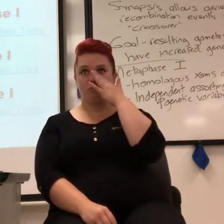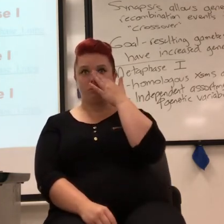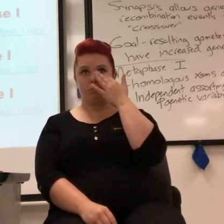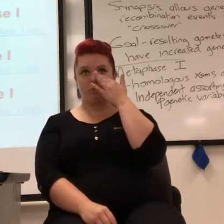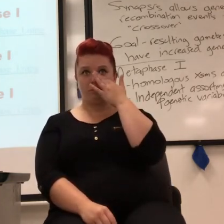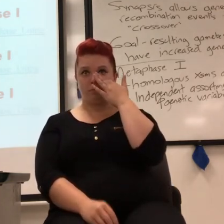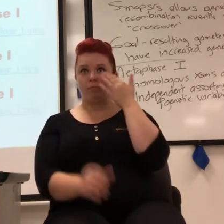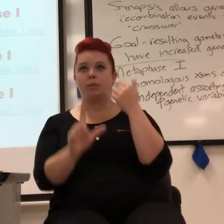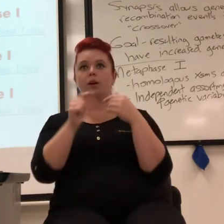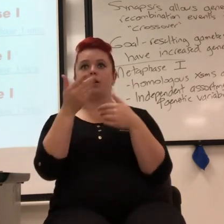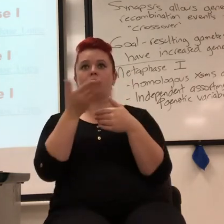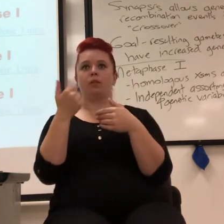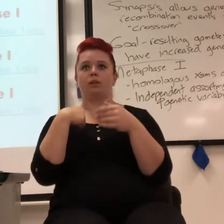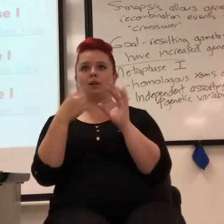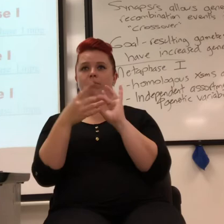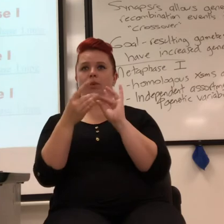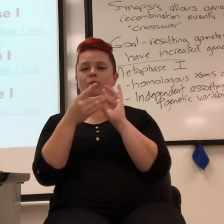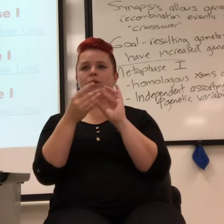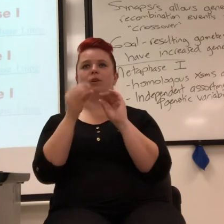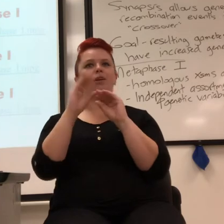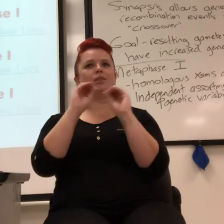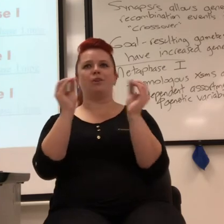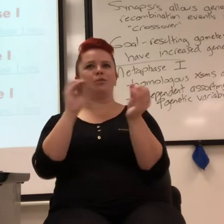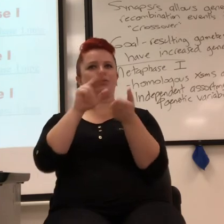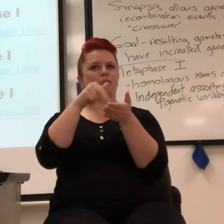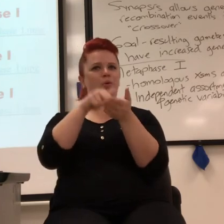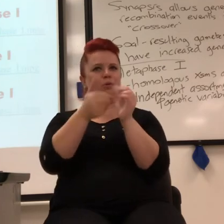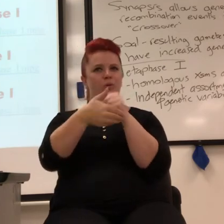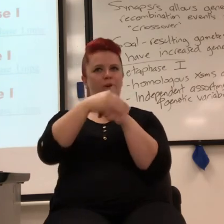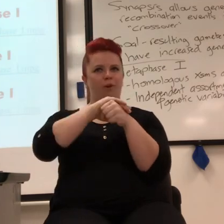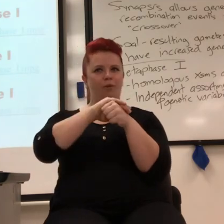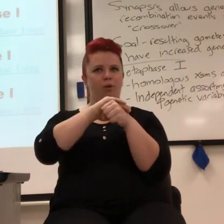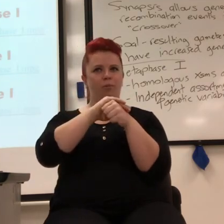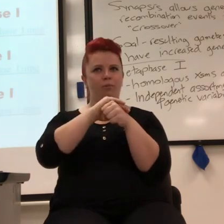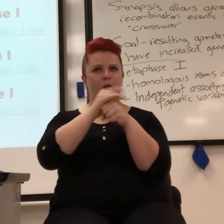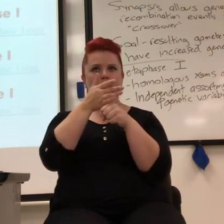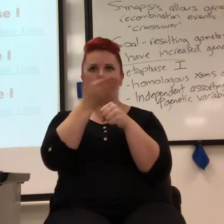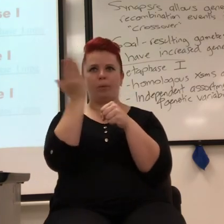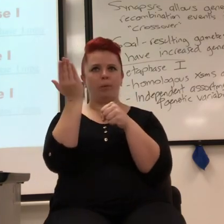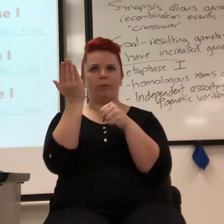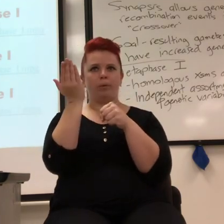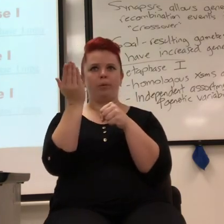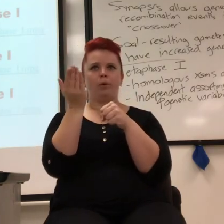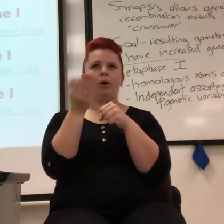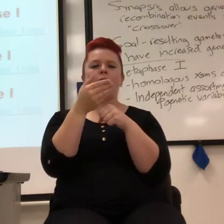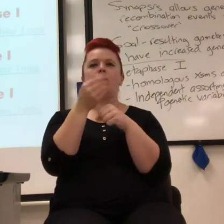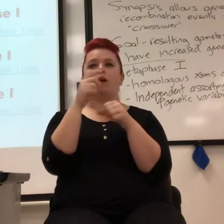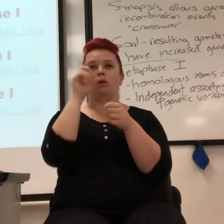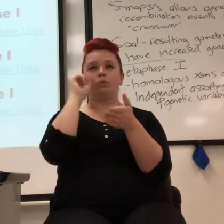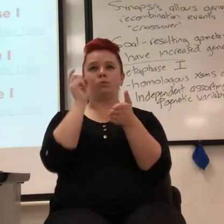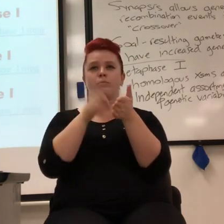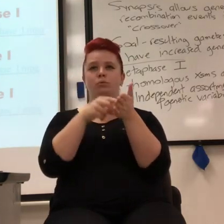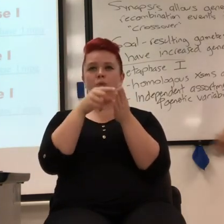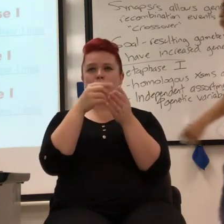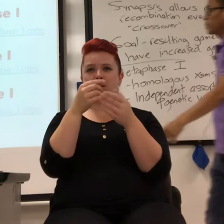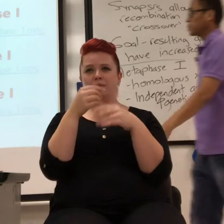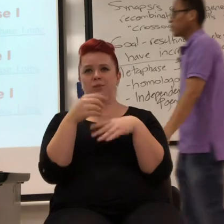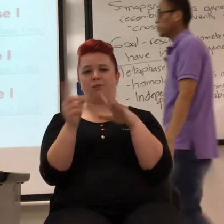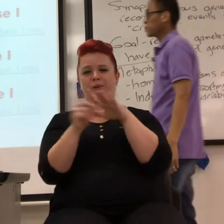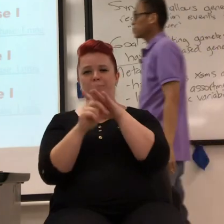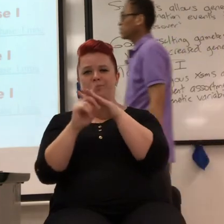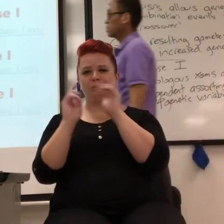Another thing I mentioned was there's no nuclear envelope. It's completely gone. And notice the appearance of all